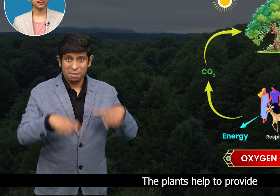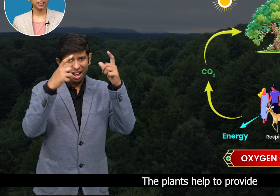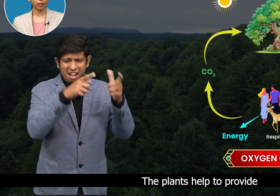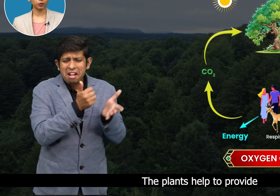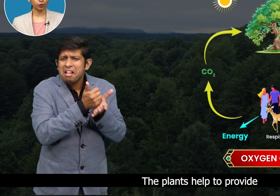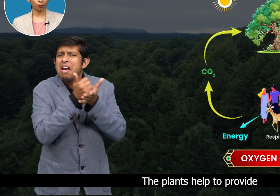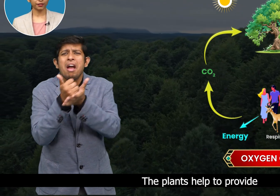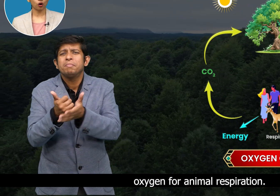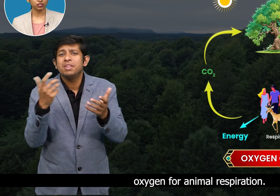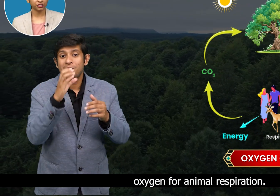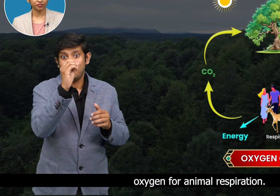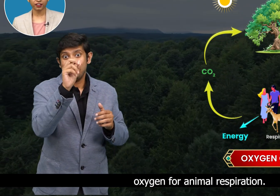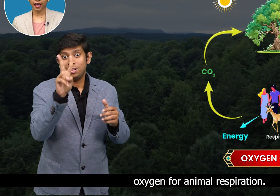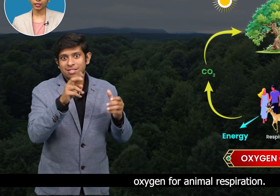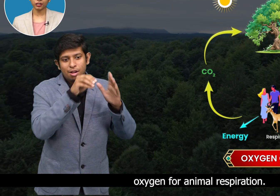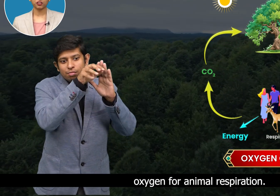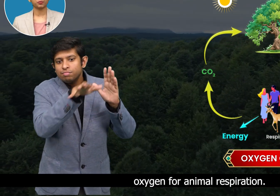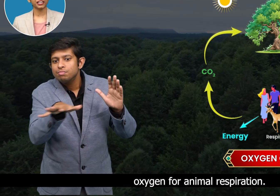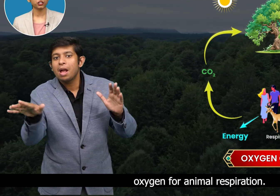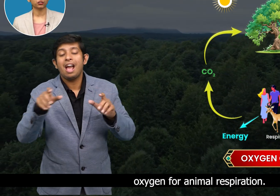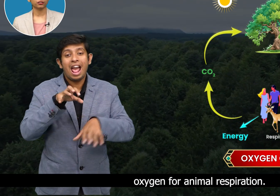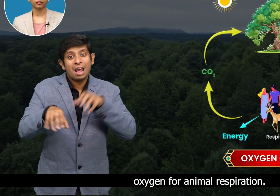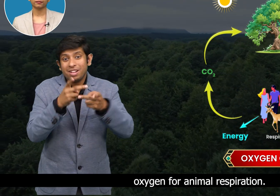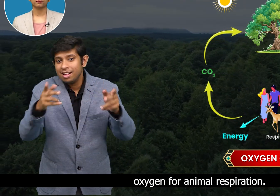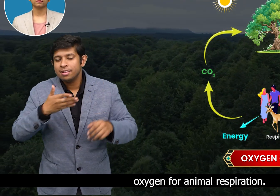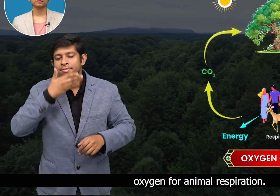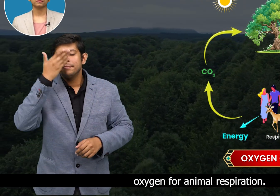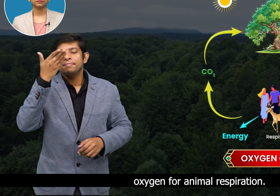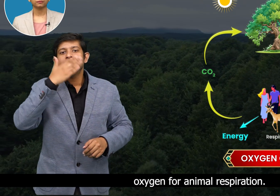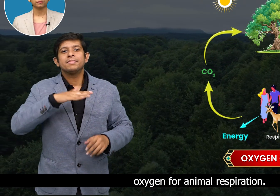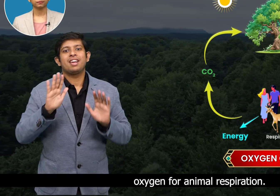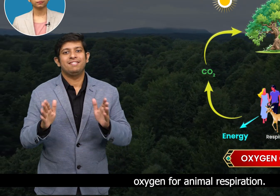The plants help to provide oxygen for animal respiration.